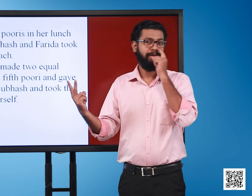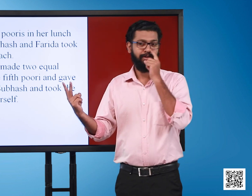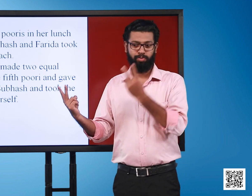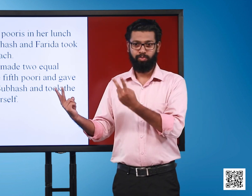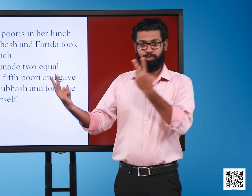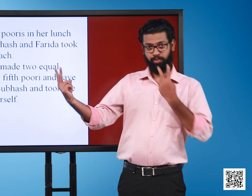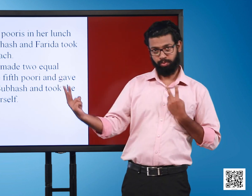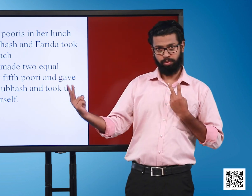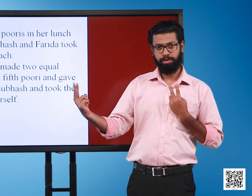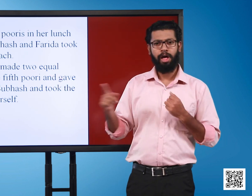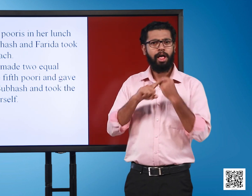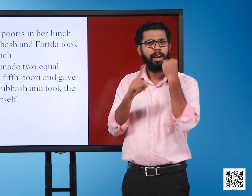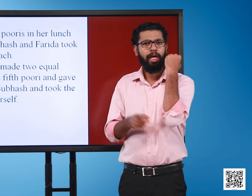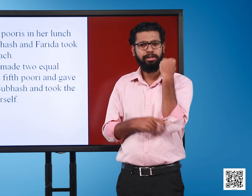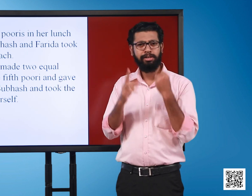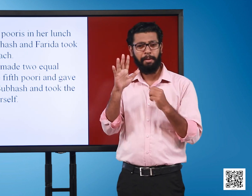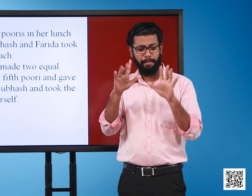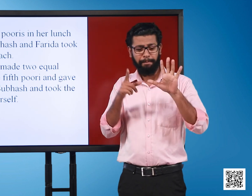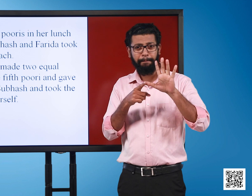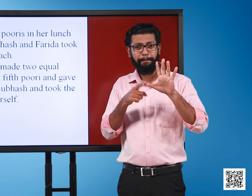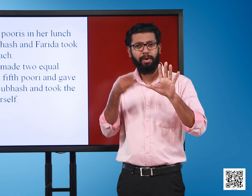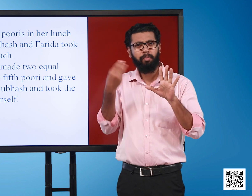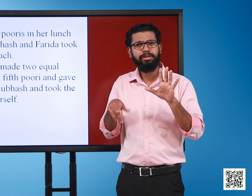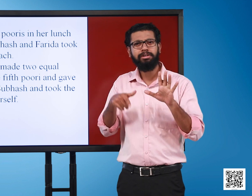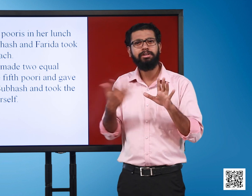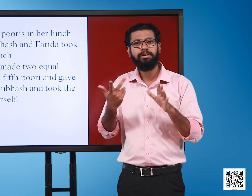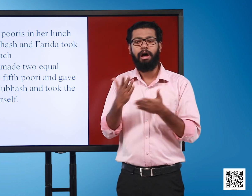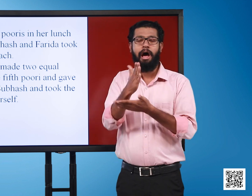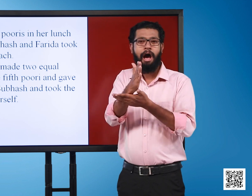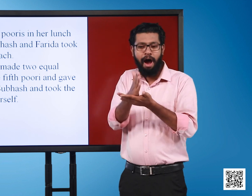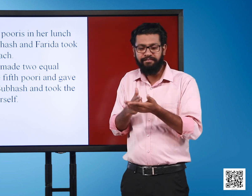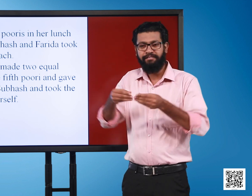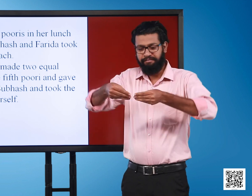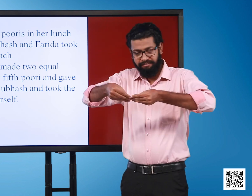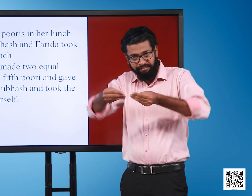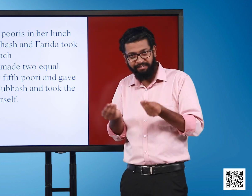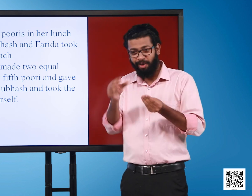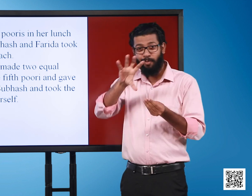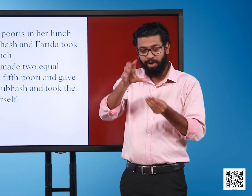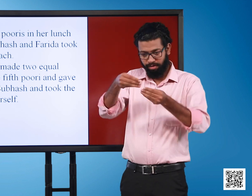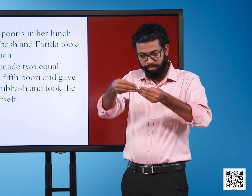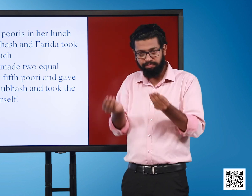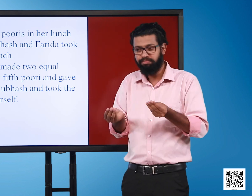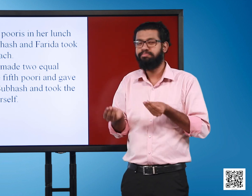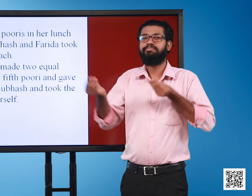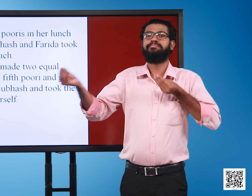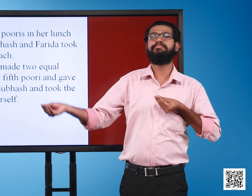Then, Farida made 2 equal halves of the 5th puri and gave one half to Subhash and took the other